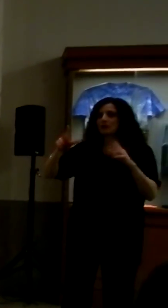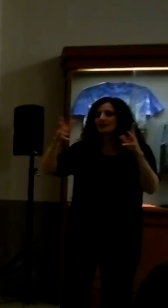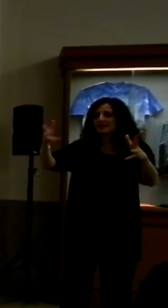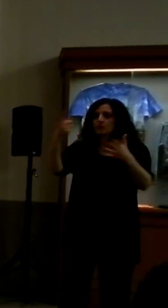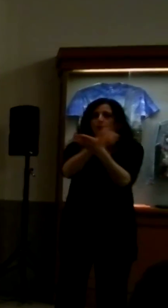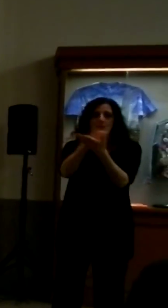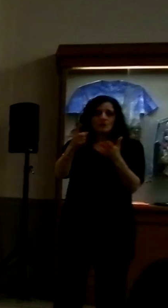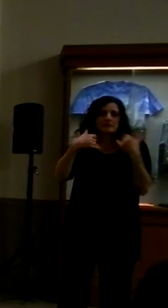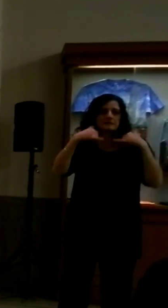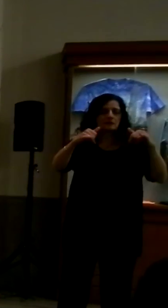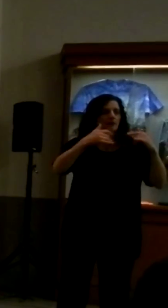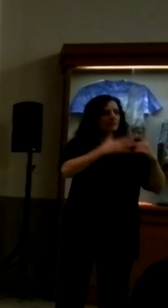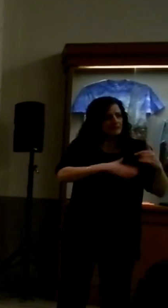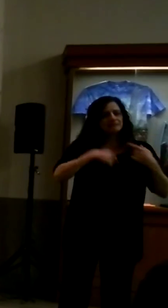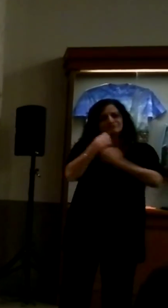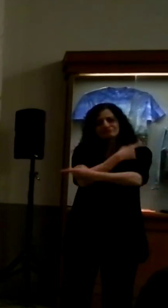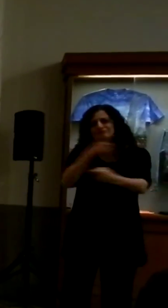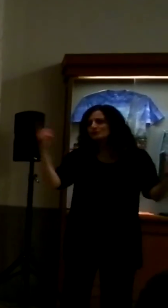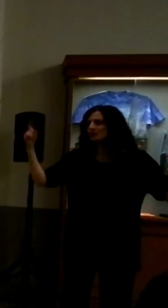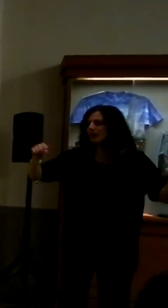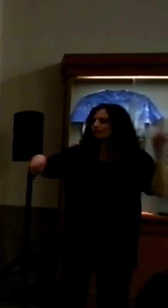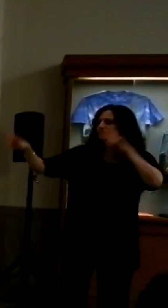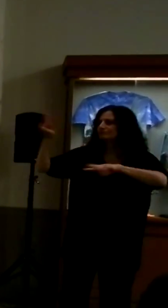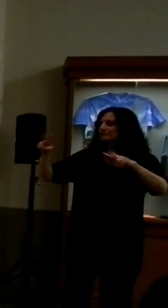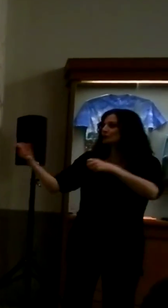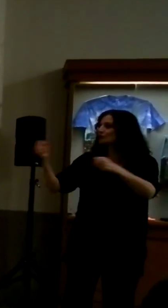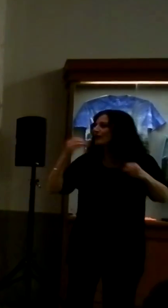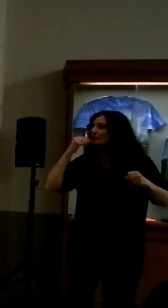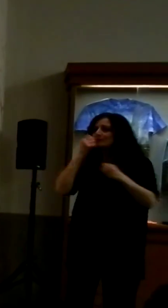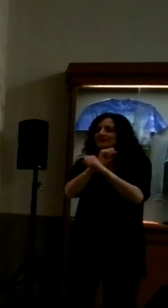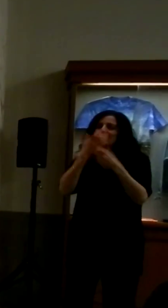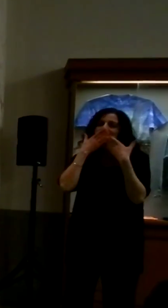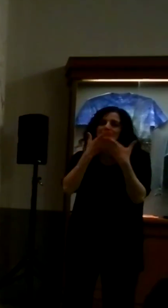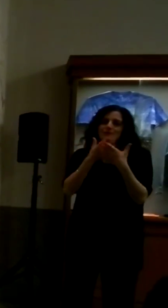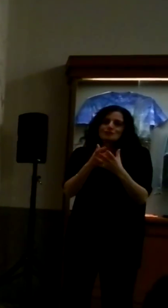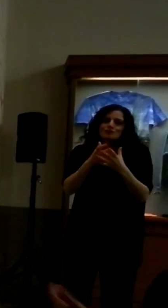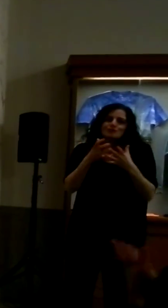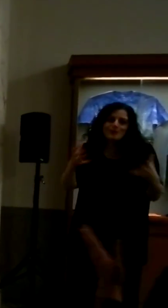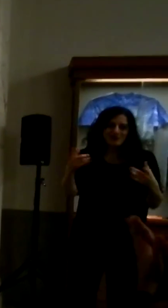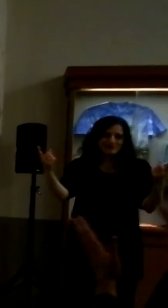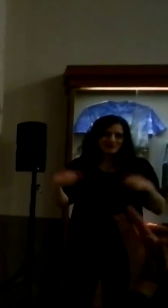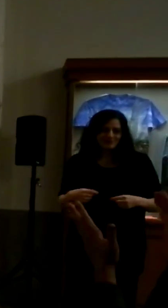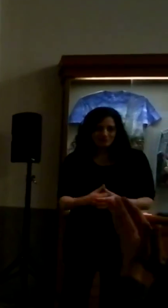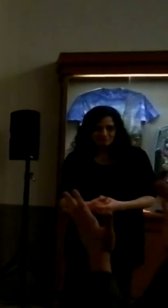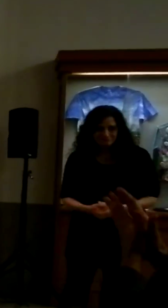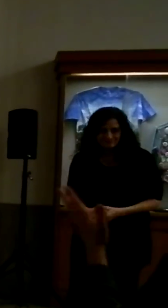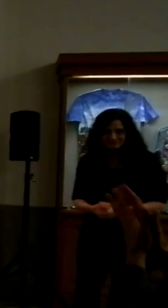one more week. Please tell them about it and drive home safe. And thank you so very much.